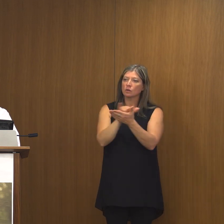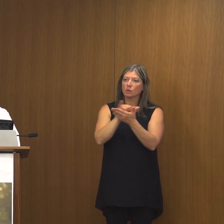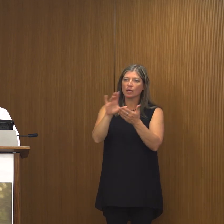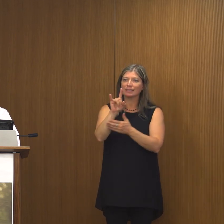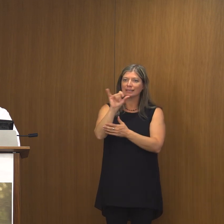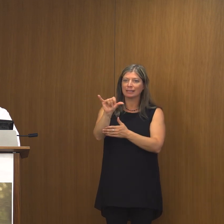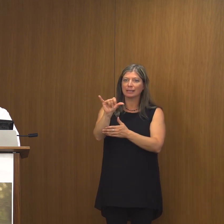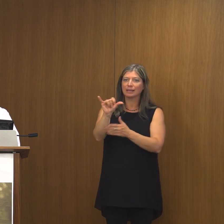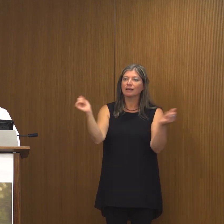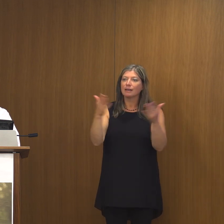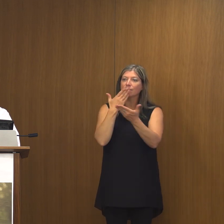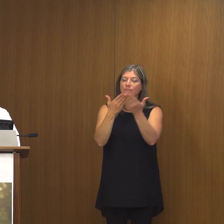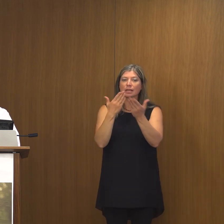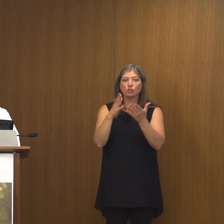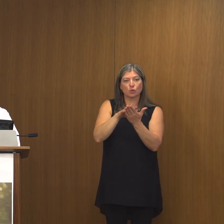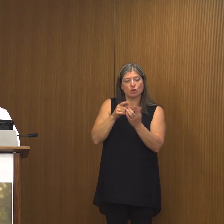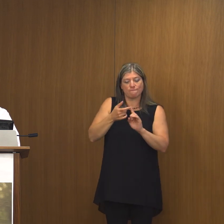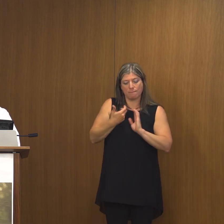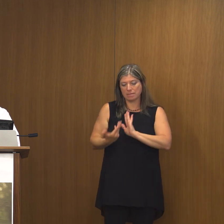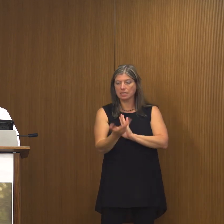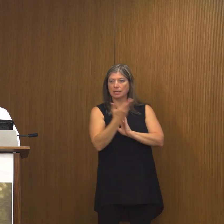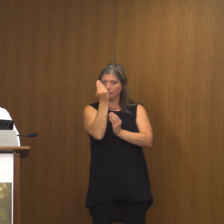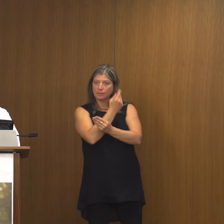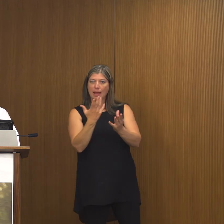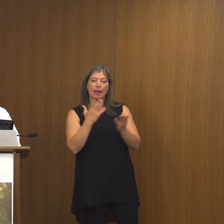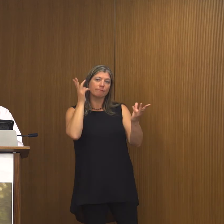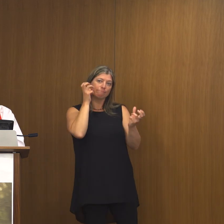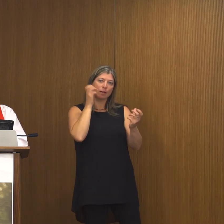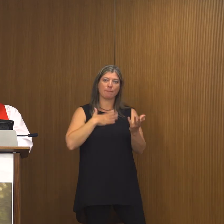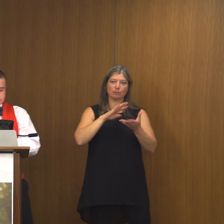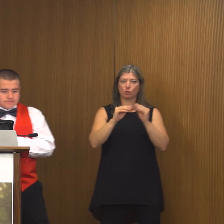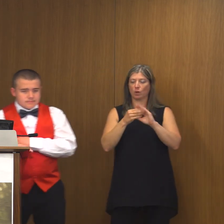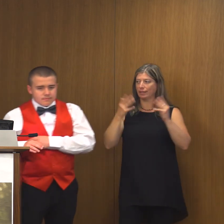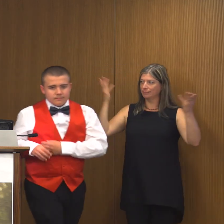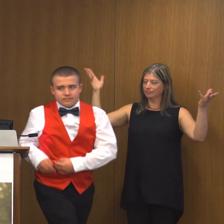learn from me and hear my story.